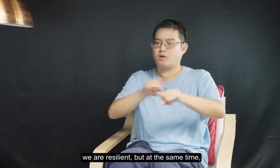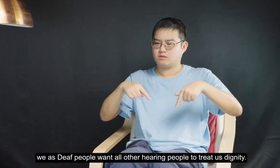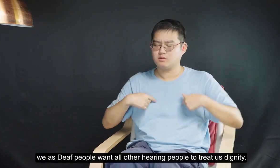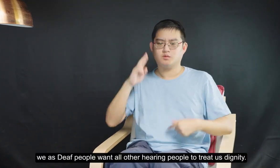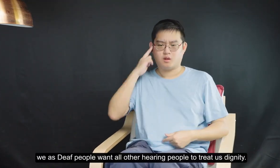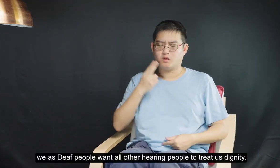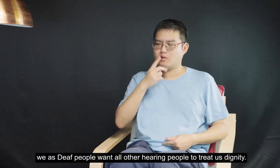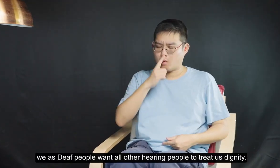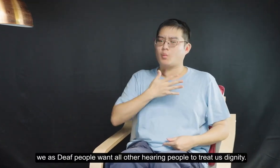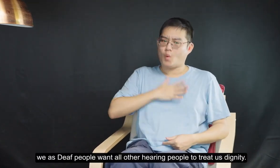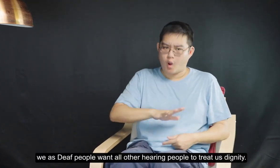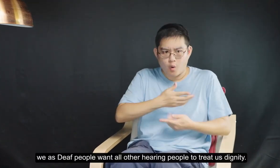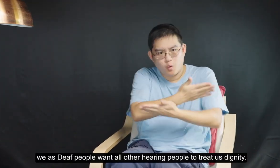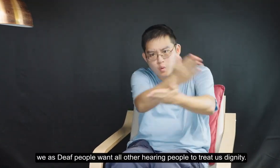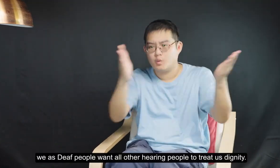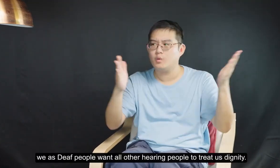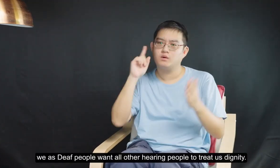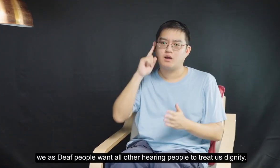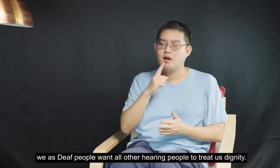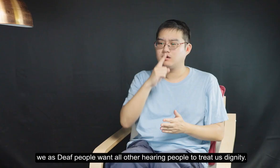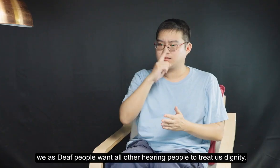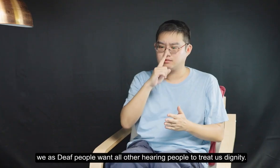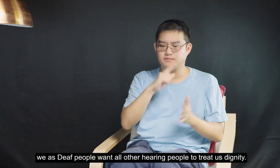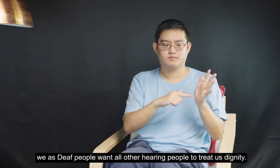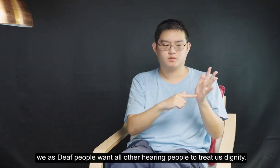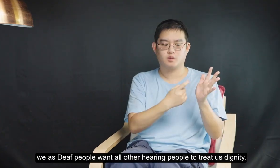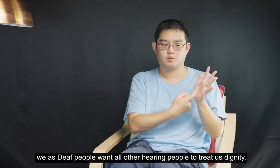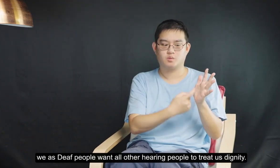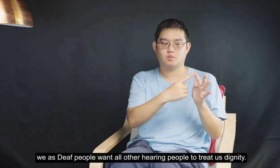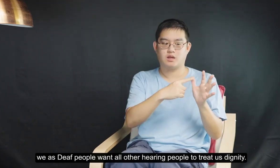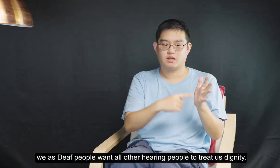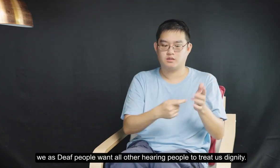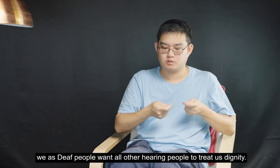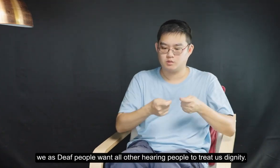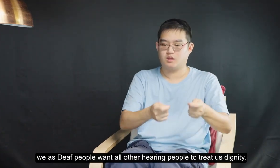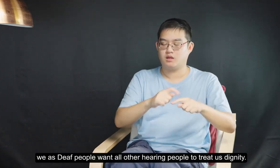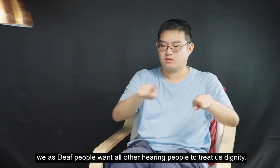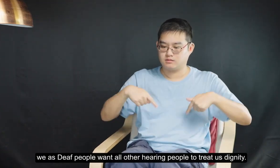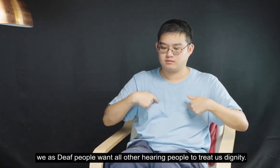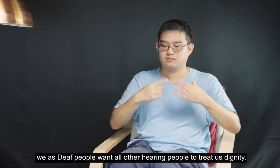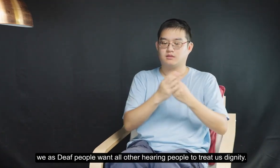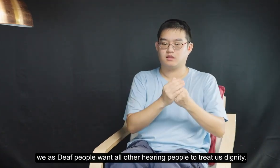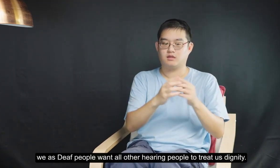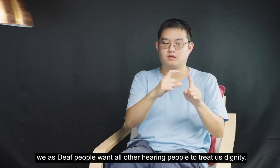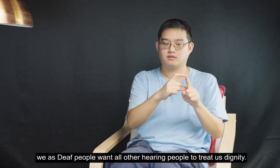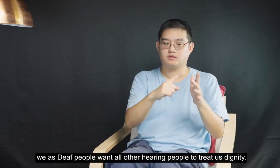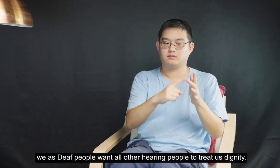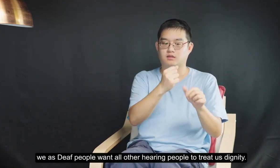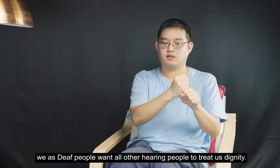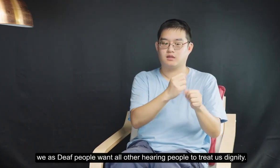deaf people want all other hearing people to treat us with dignity.